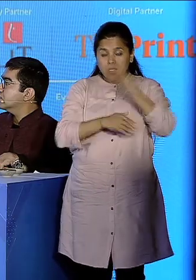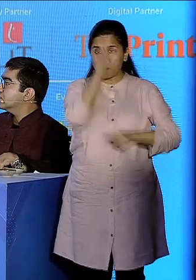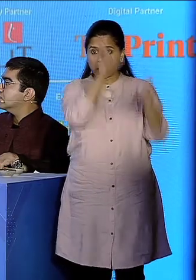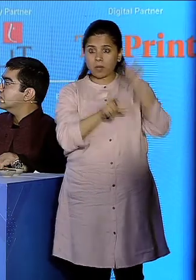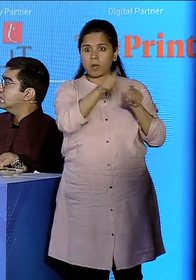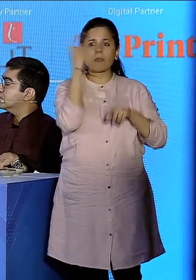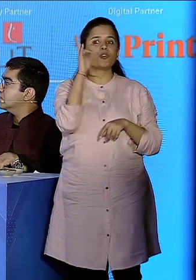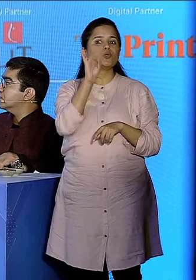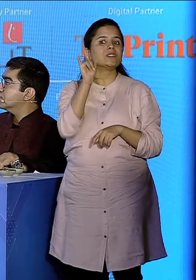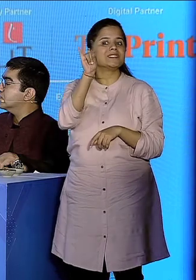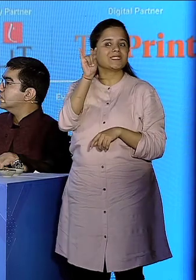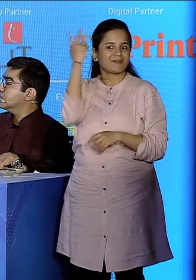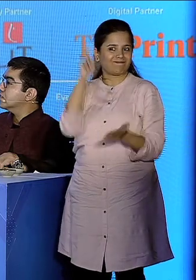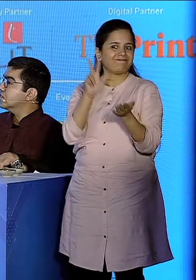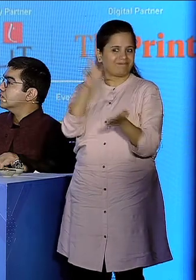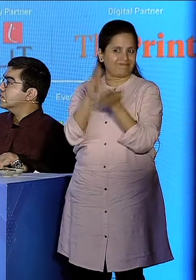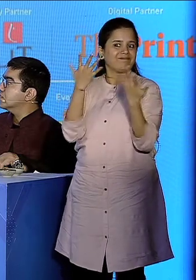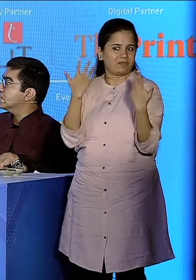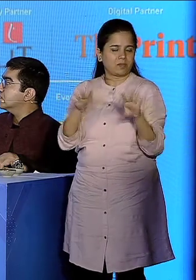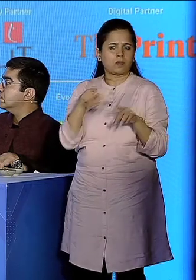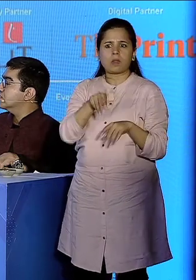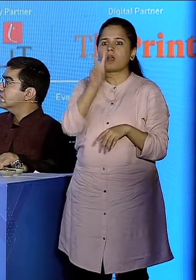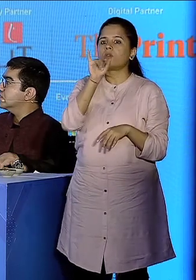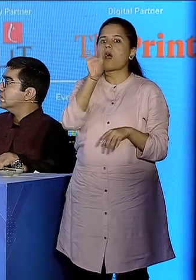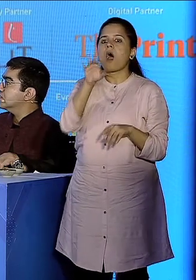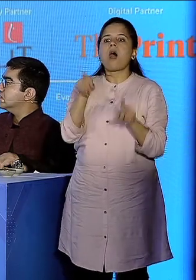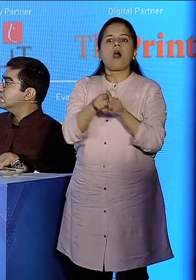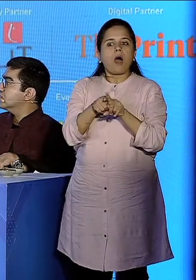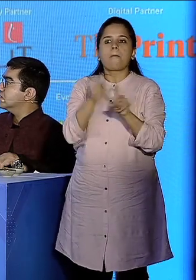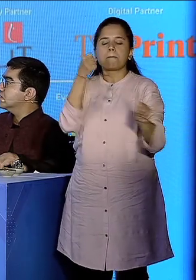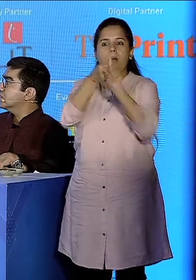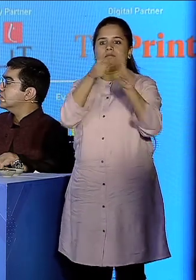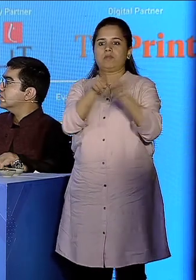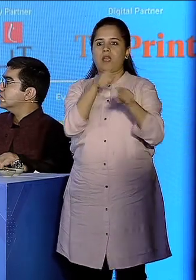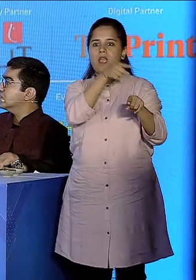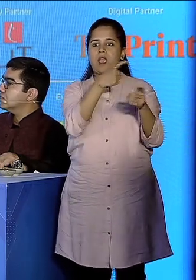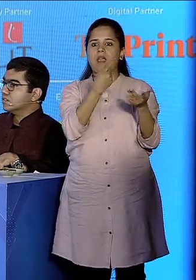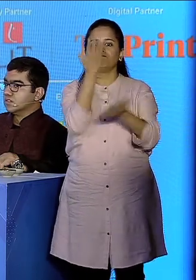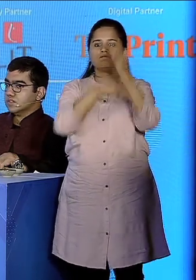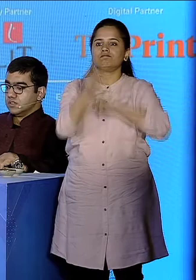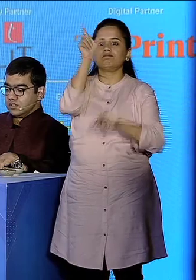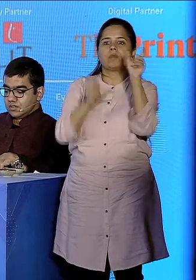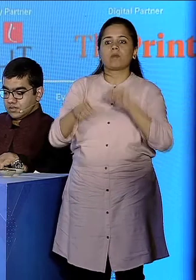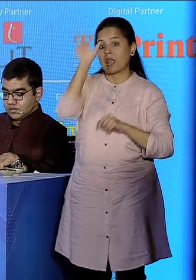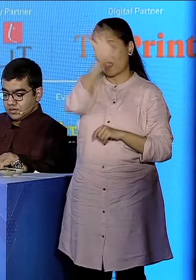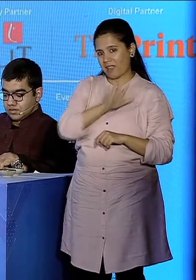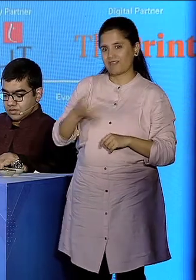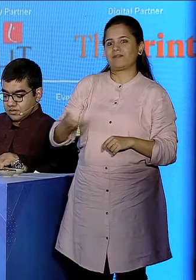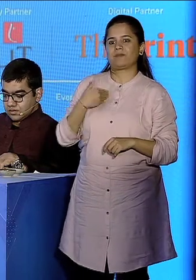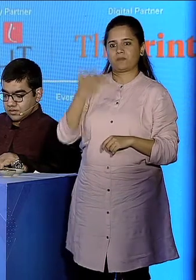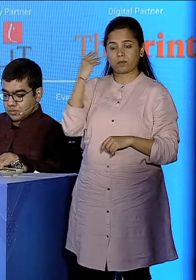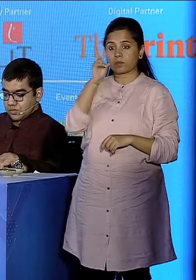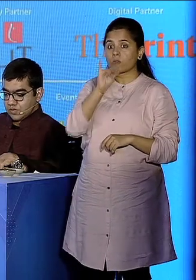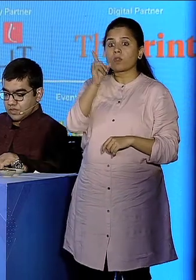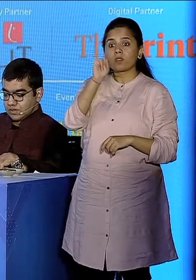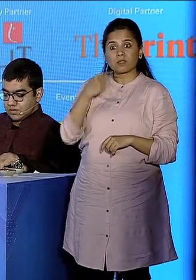in 2016 is one of the landmark acts as far as India is concerned. And when we did